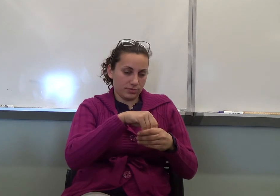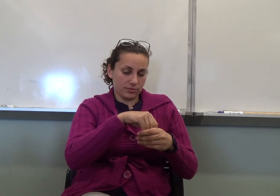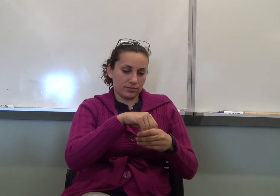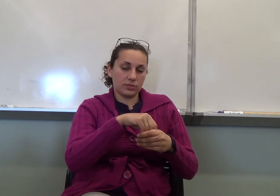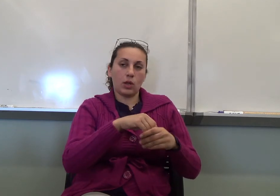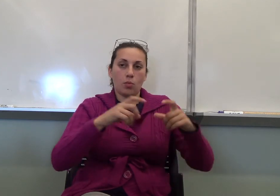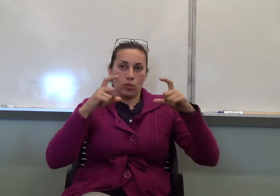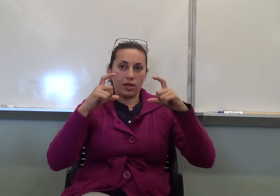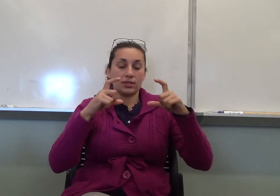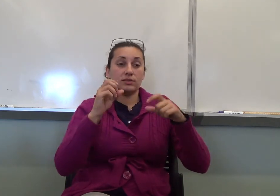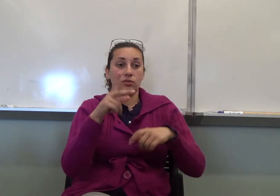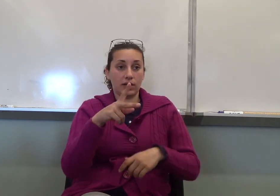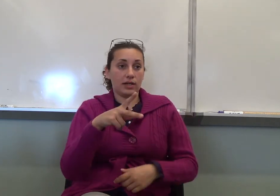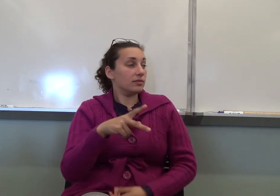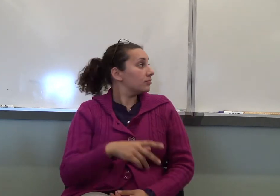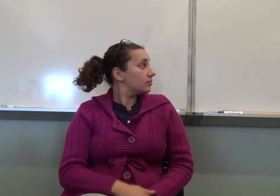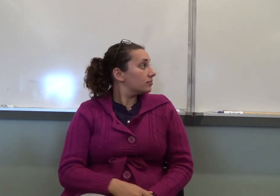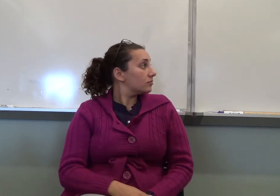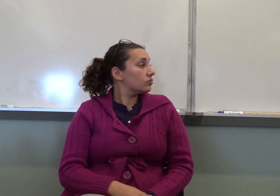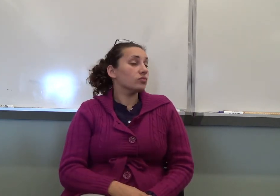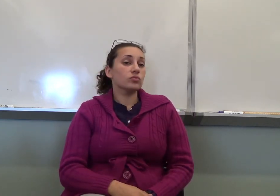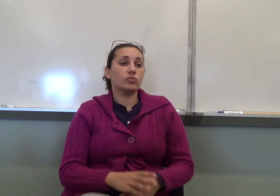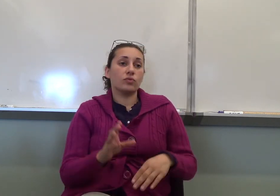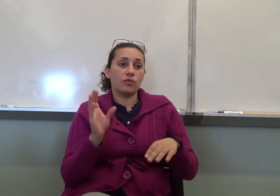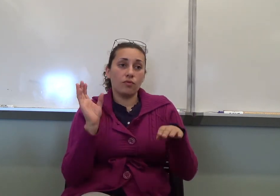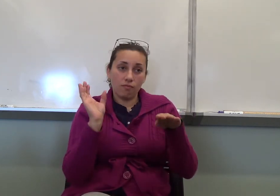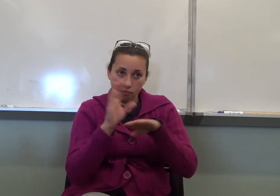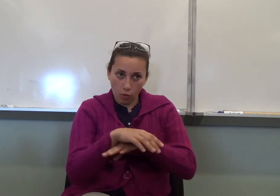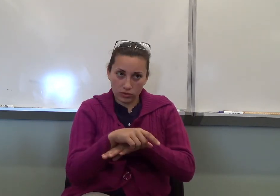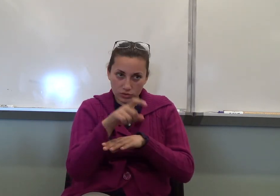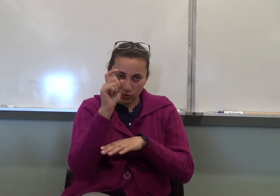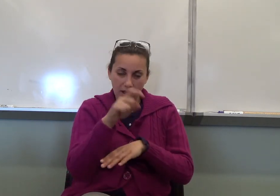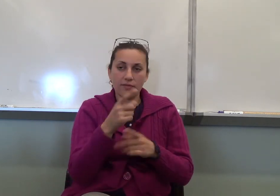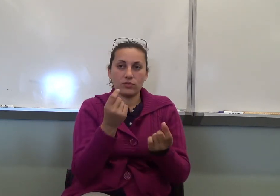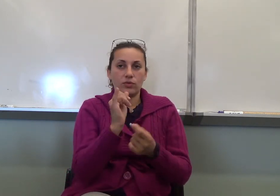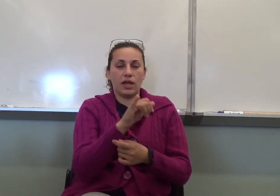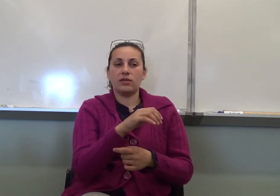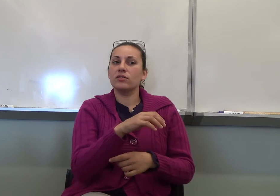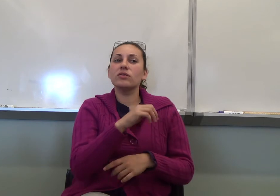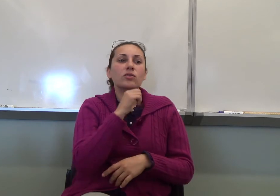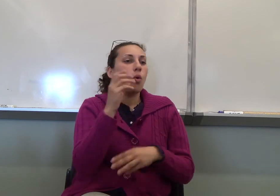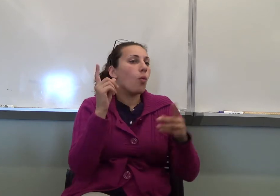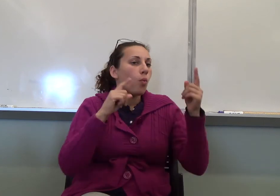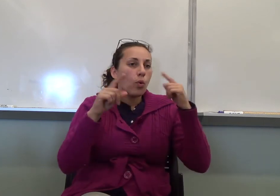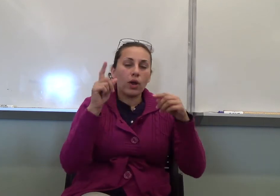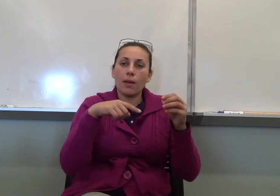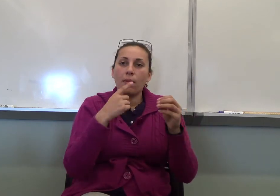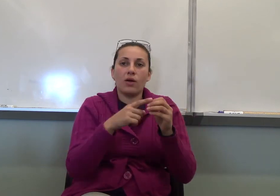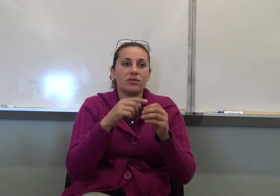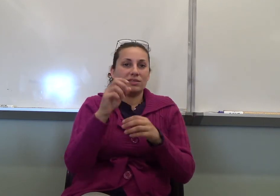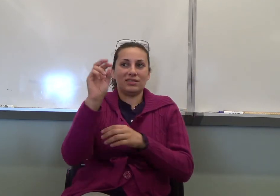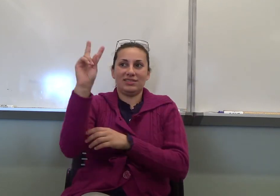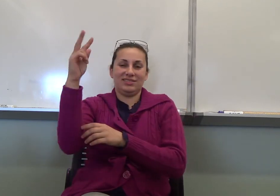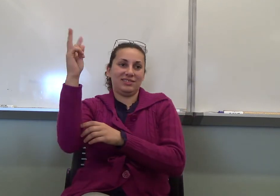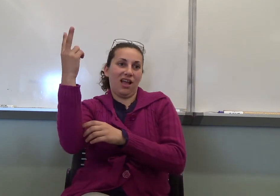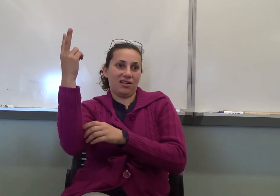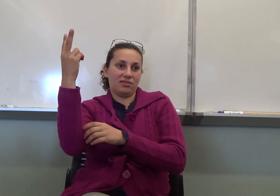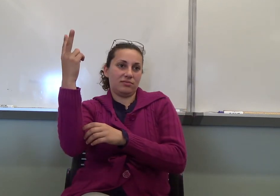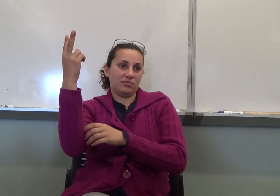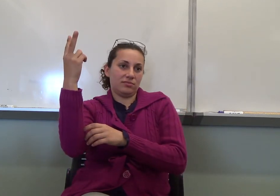this, which means we're forced to do that next. Forget the exponent, it's lower on the totem pole. We're going to do what's in those square brackets now,